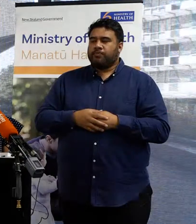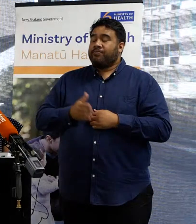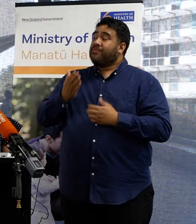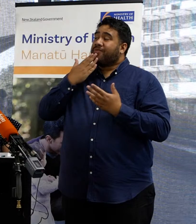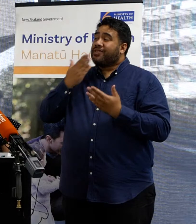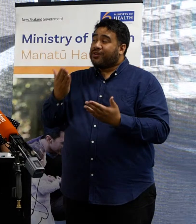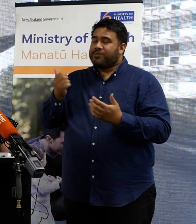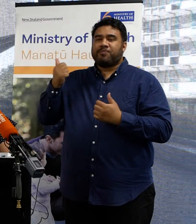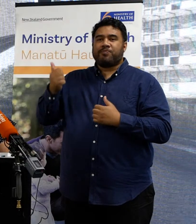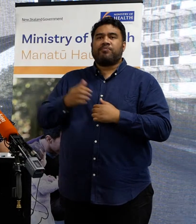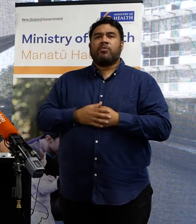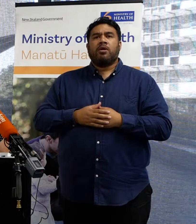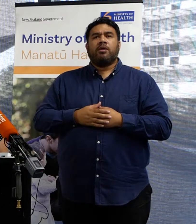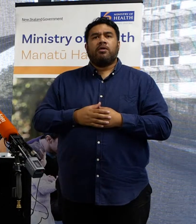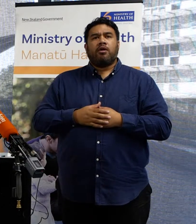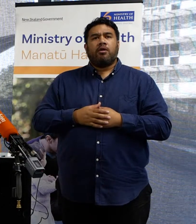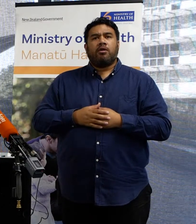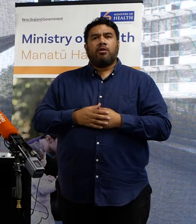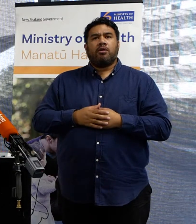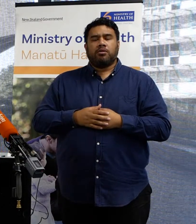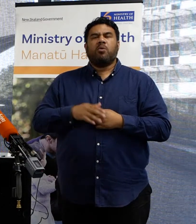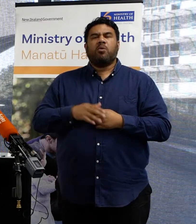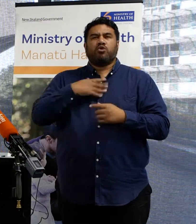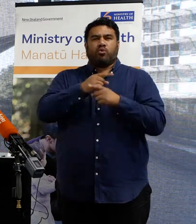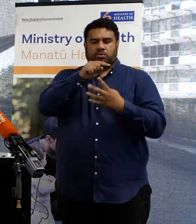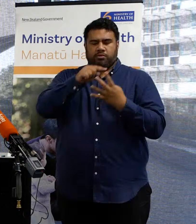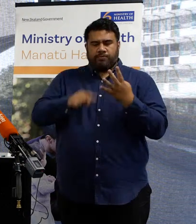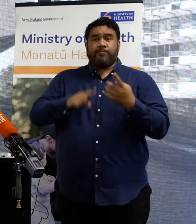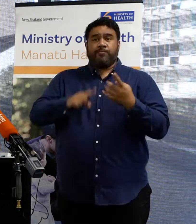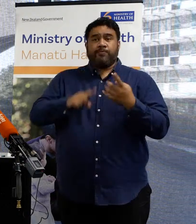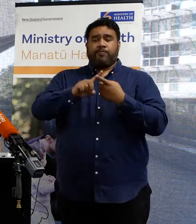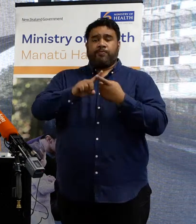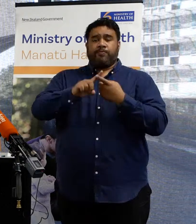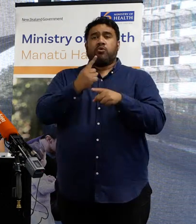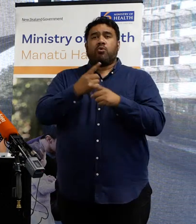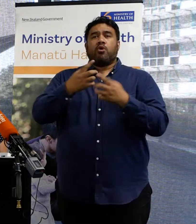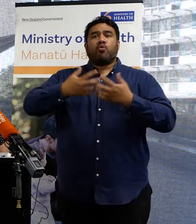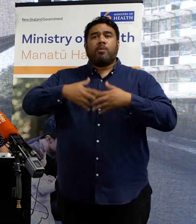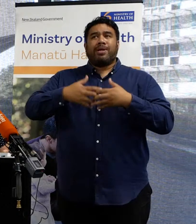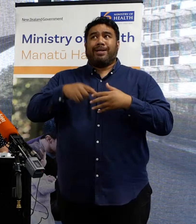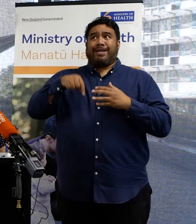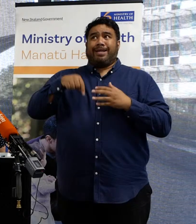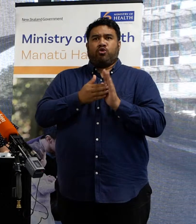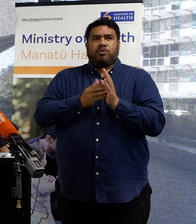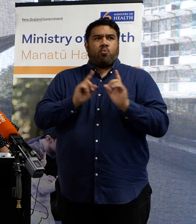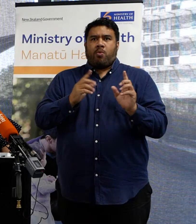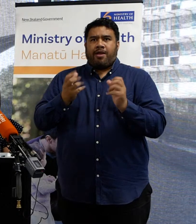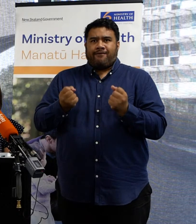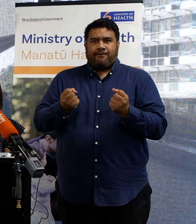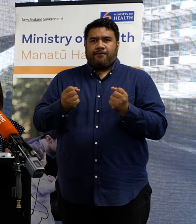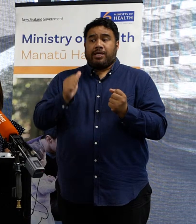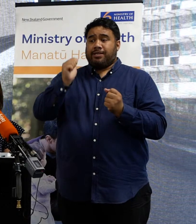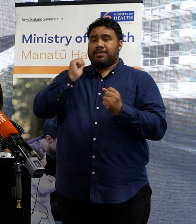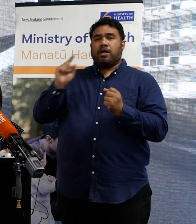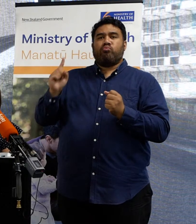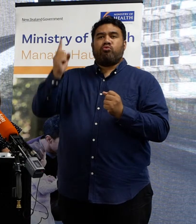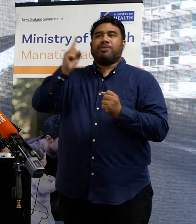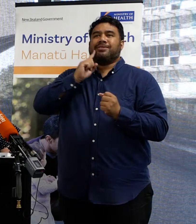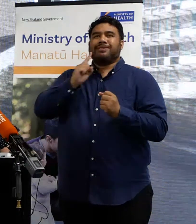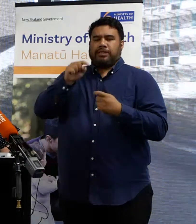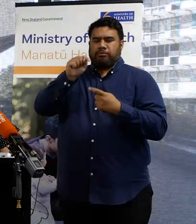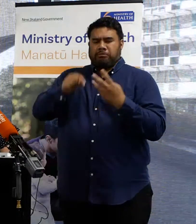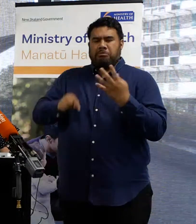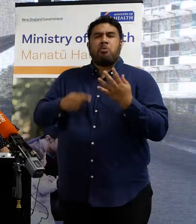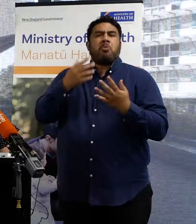Thank you. So I just want to touch first on the national supply of equipment. As the Prime Minister said yesterday, we have a